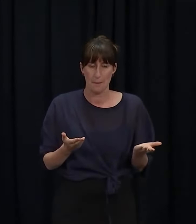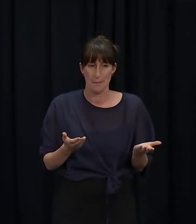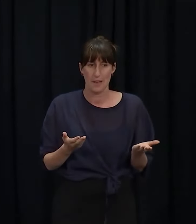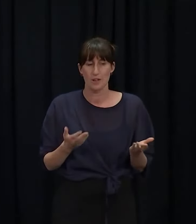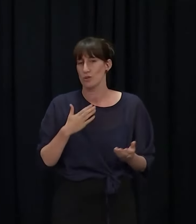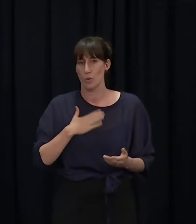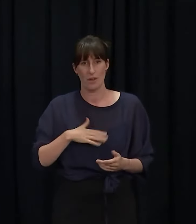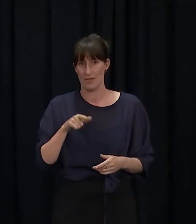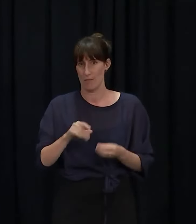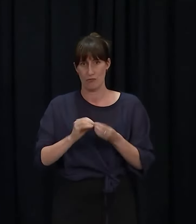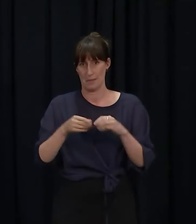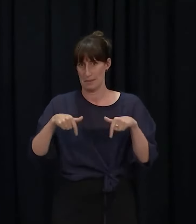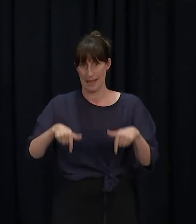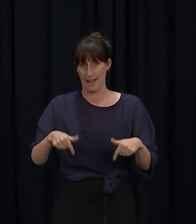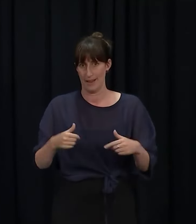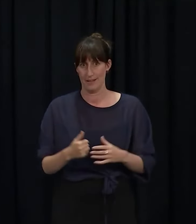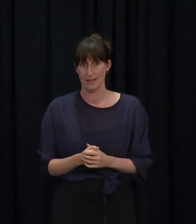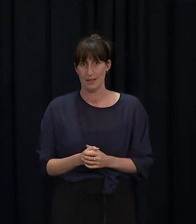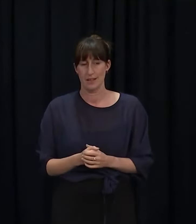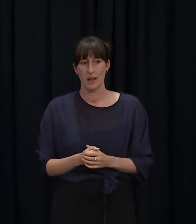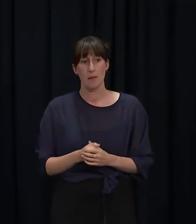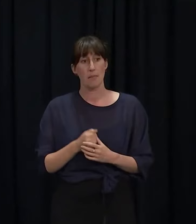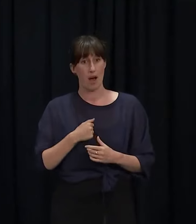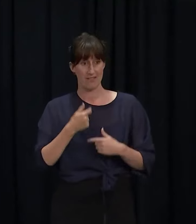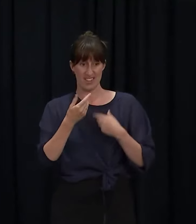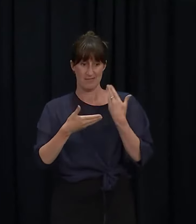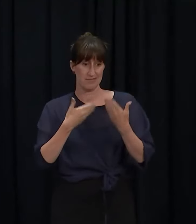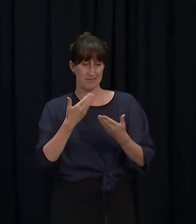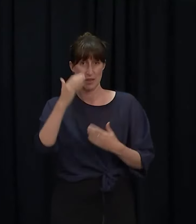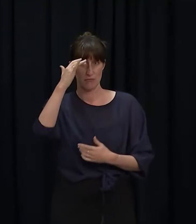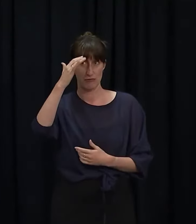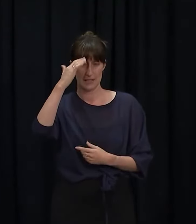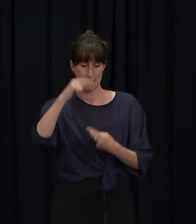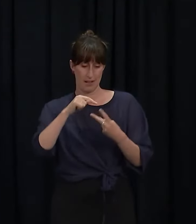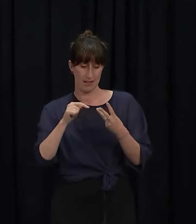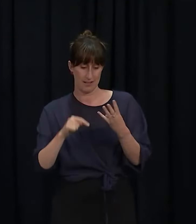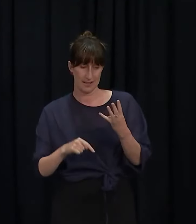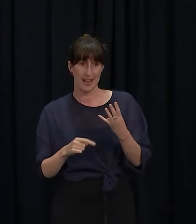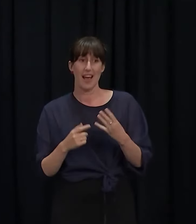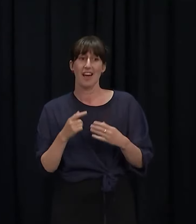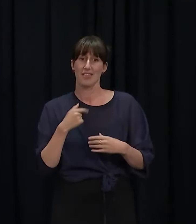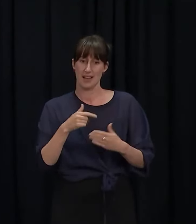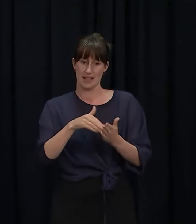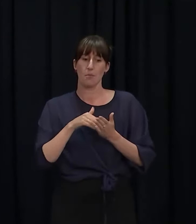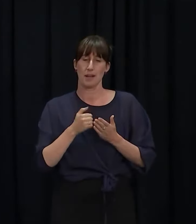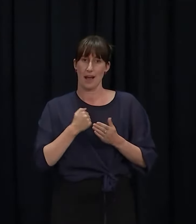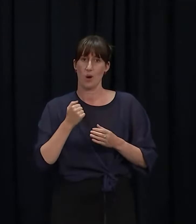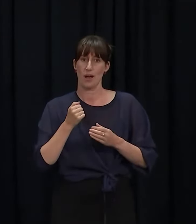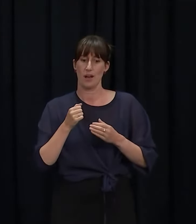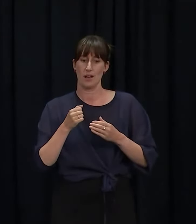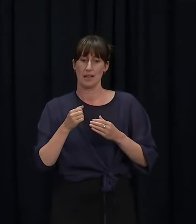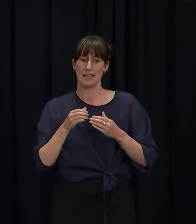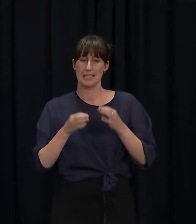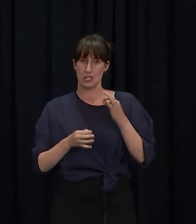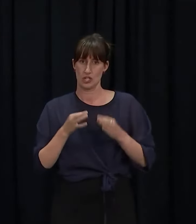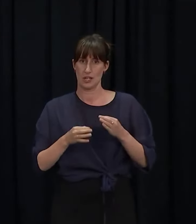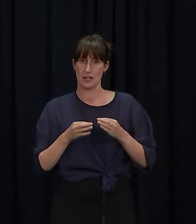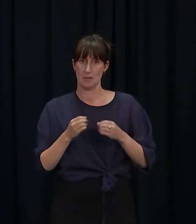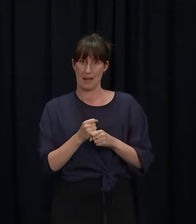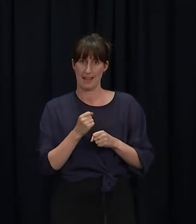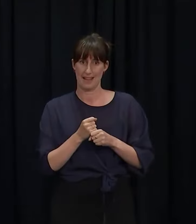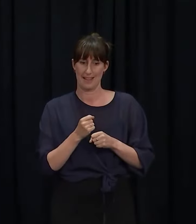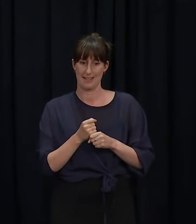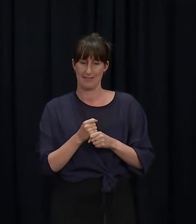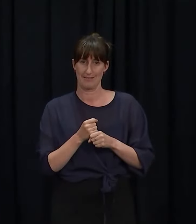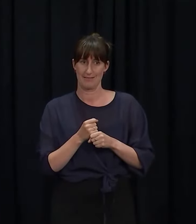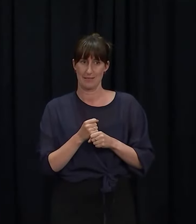hear us talk about tomorrow, but those principles are something that's guiding our decision making. Essentially, the summary,